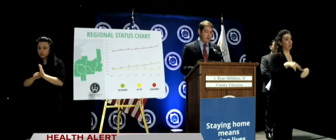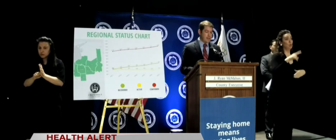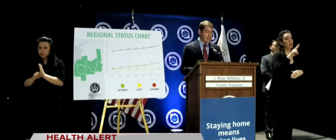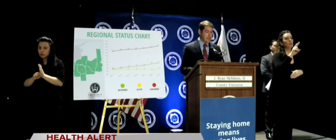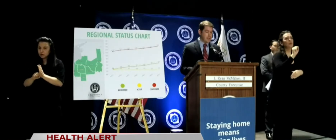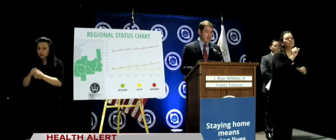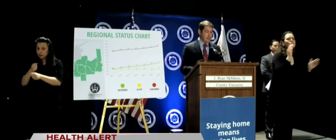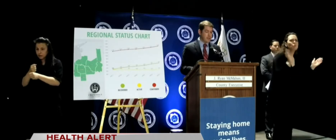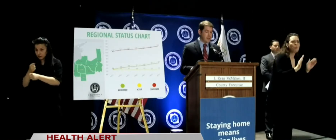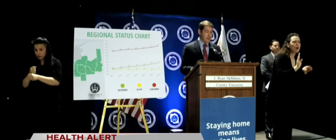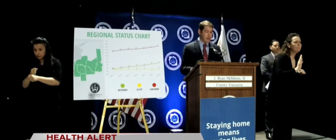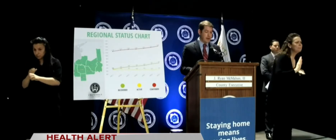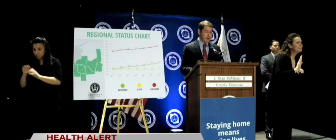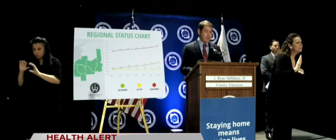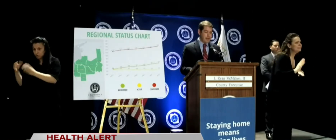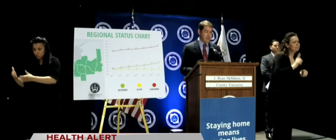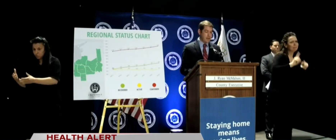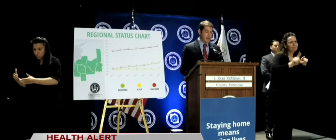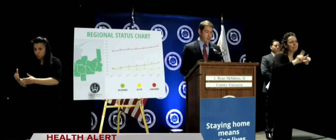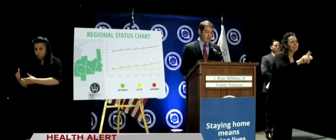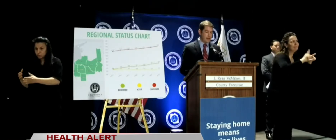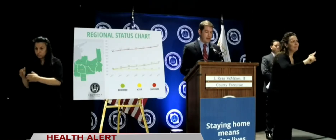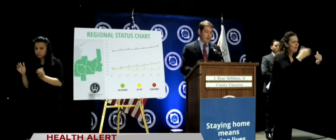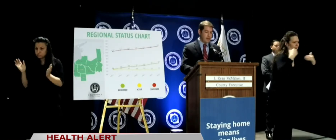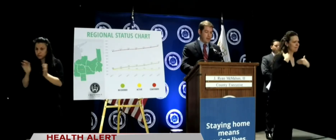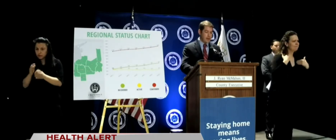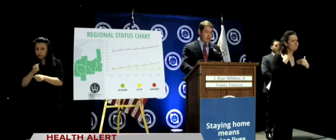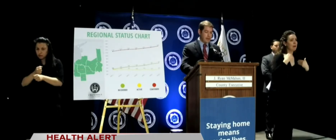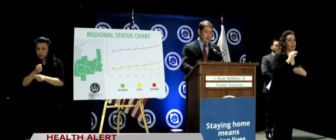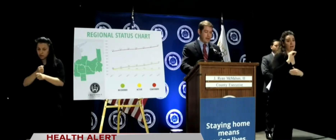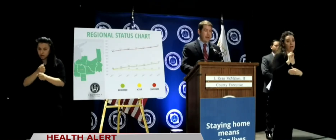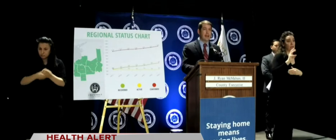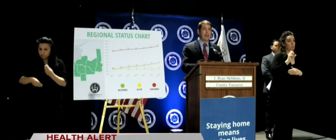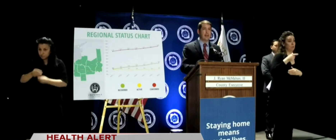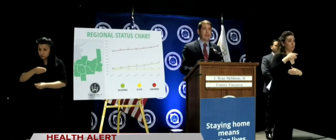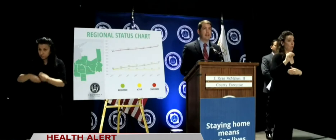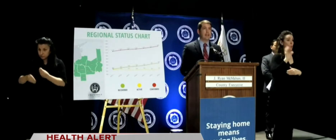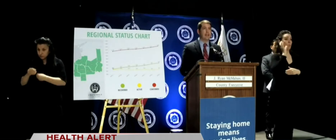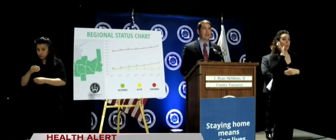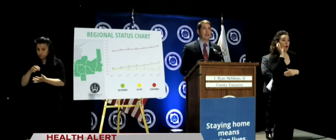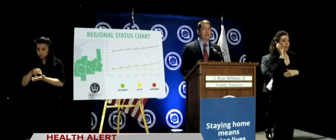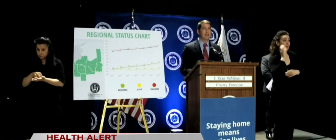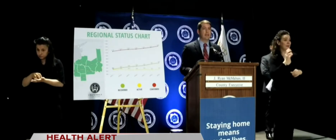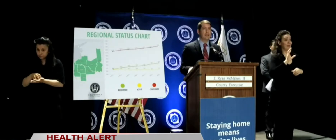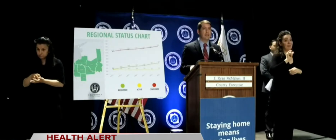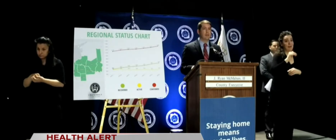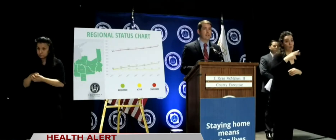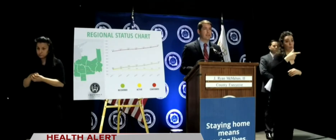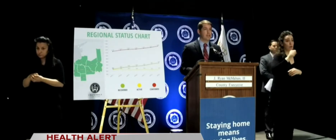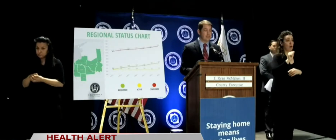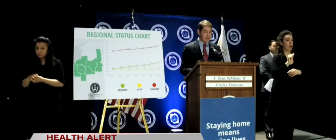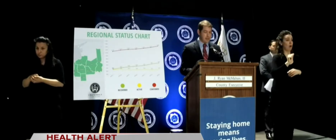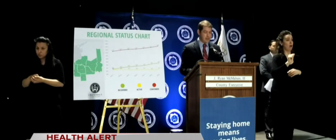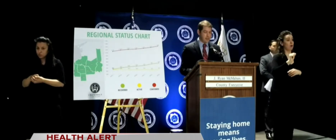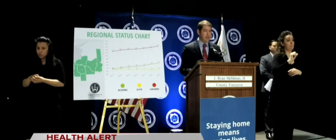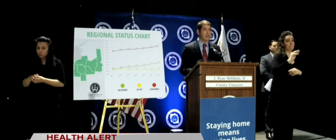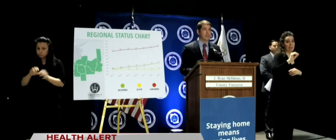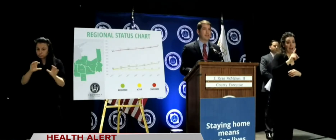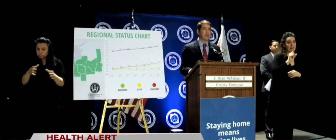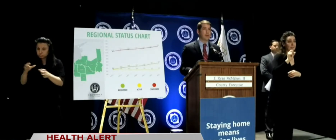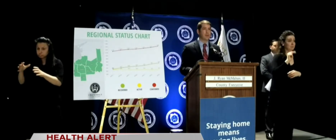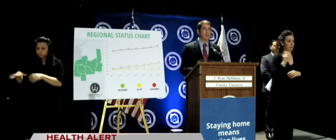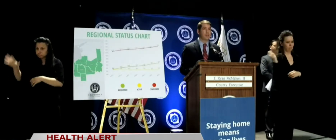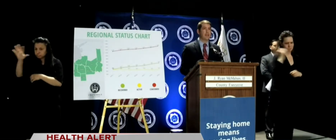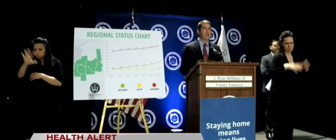and organizations again from Oswego County, Madison County, Cortland County, Cayuga County, and the organizations that I mentioned